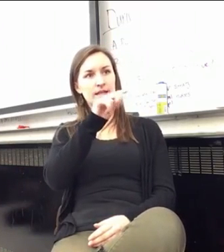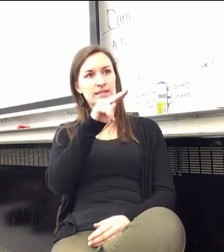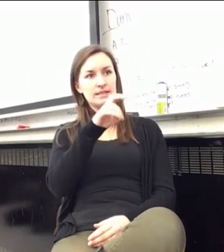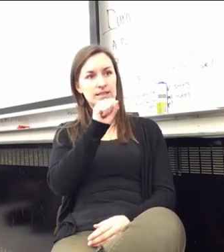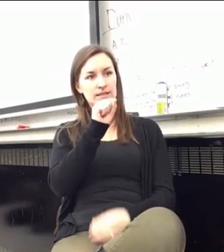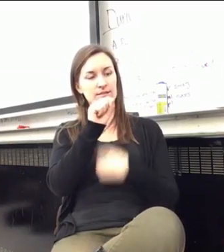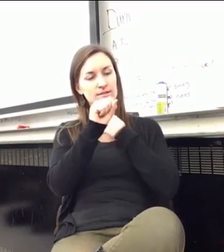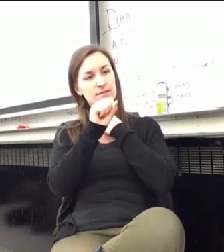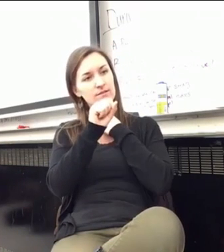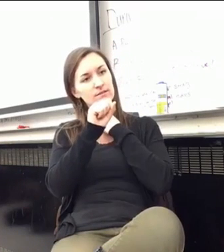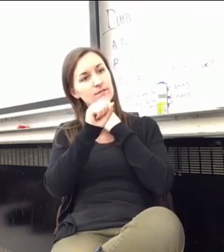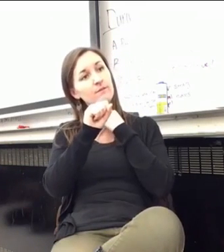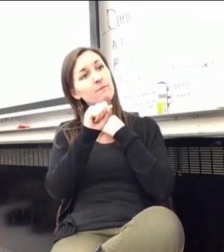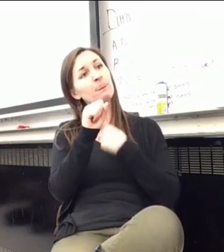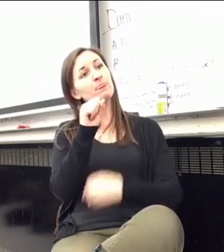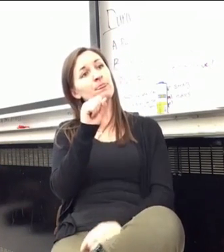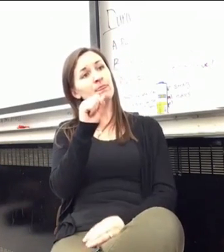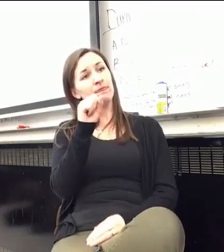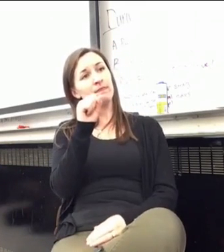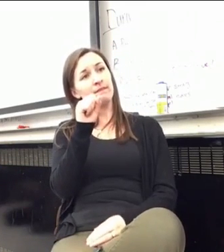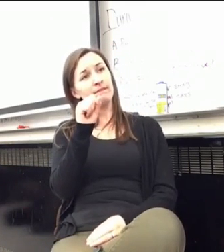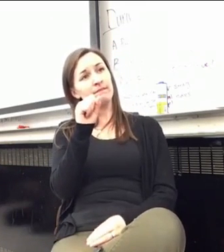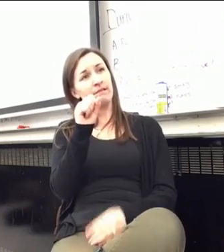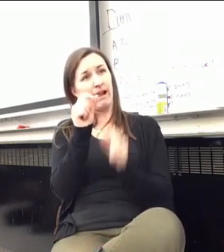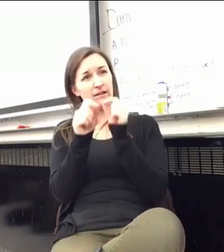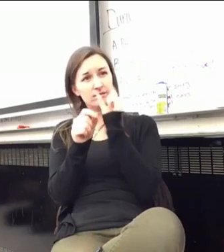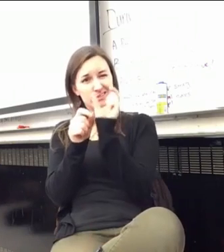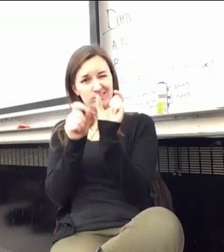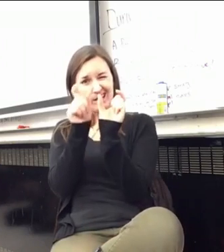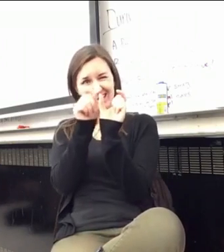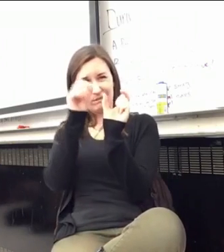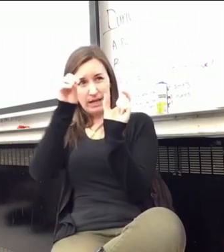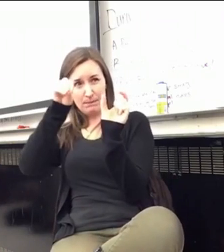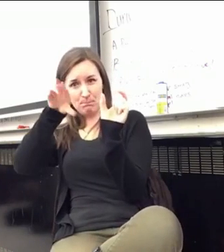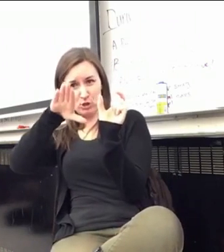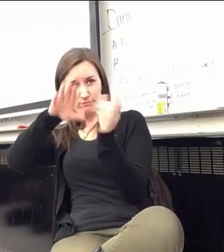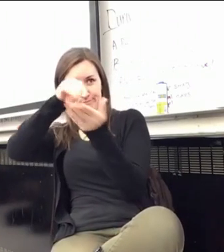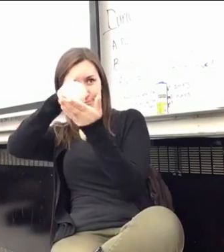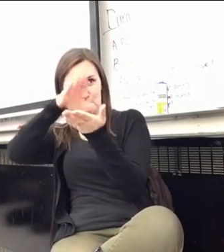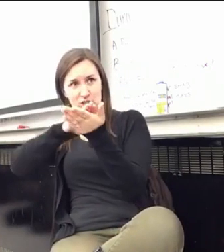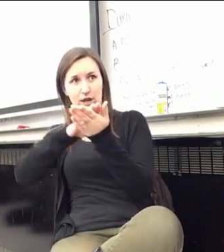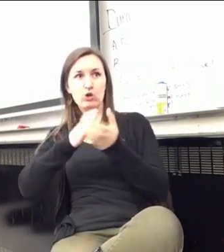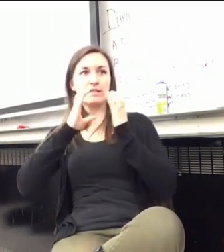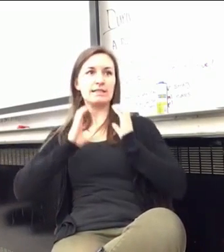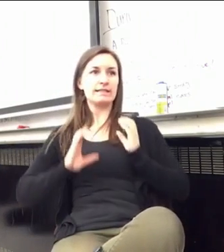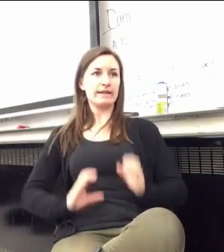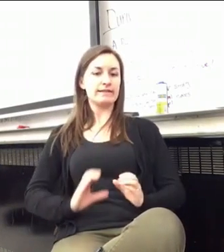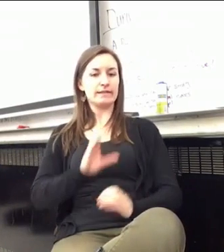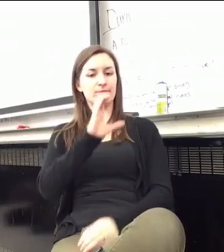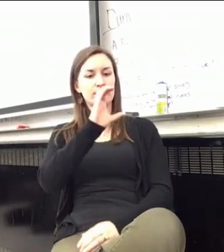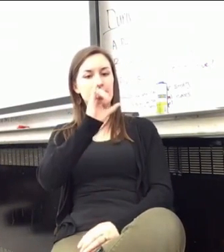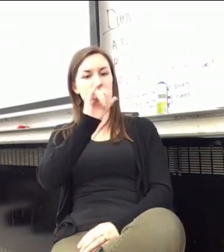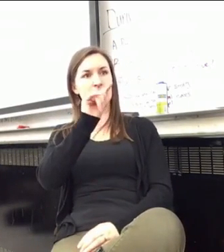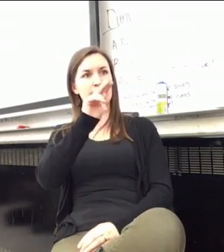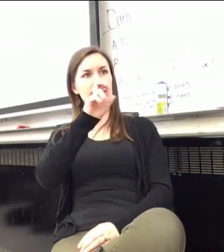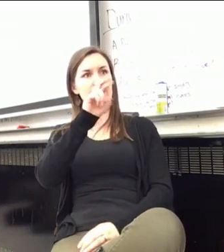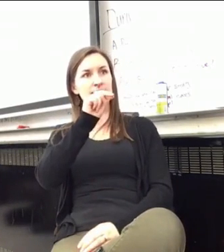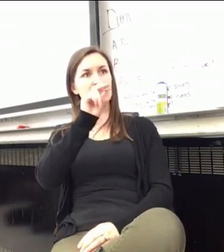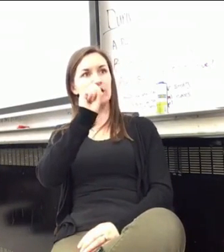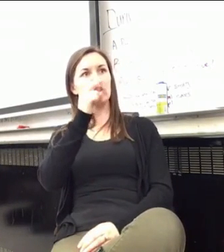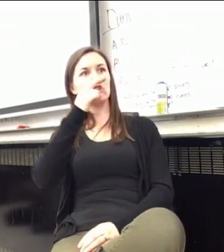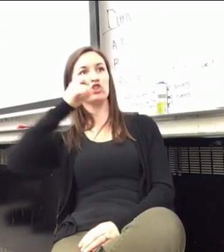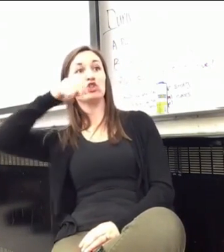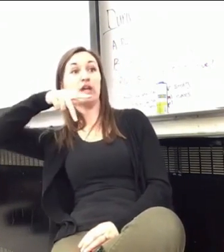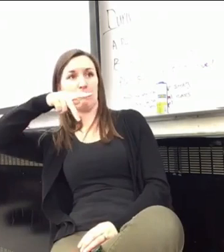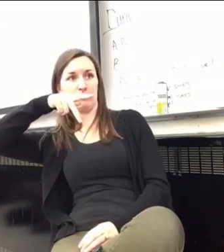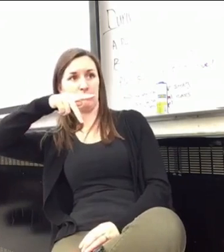this, and if you write next to it, that might be more helpful, is citizenship. Now, African Americans are going to